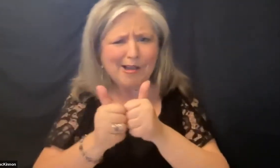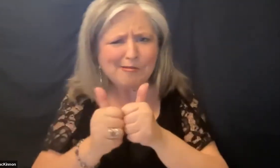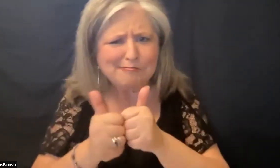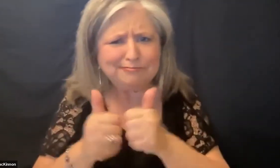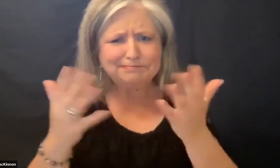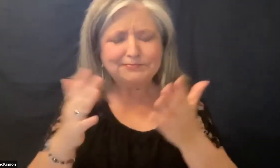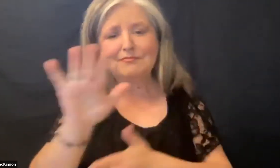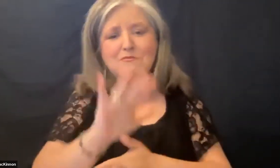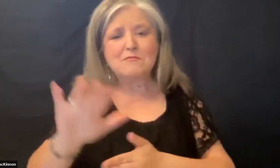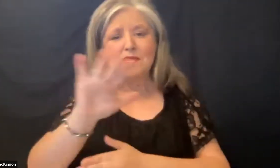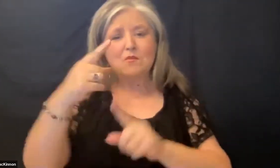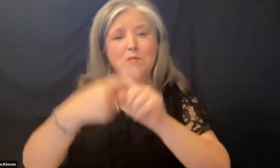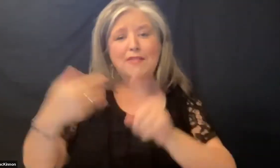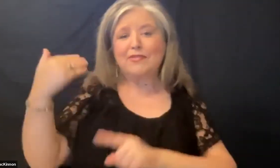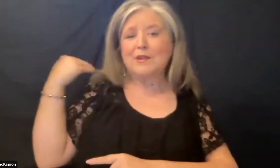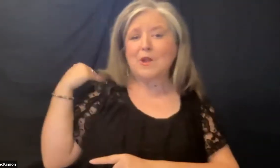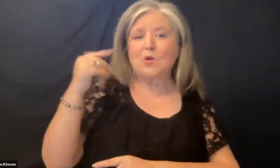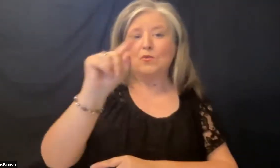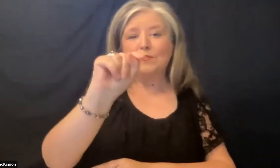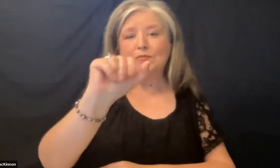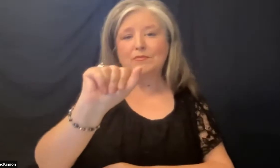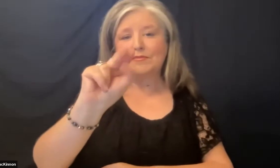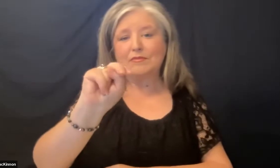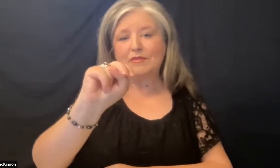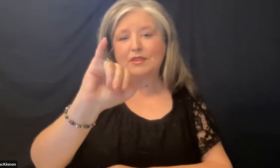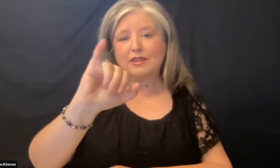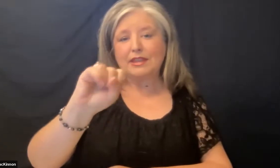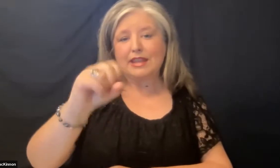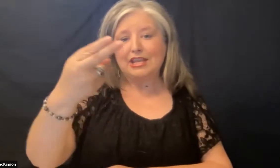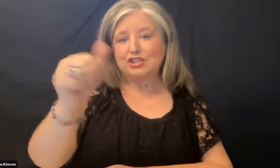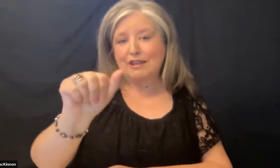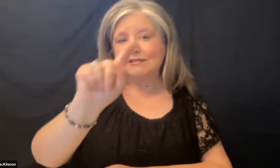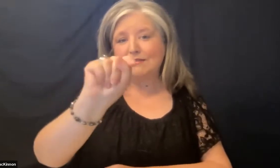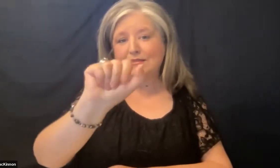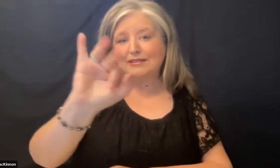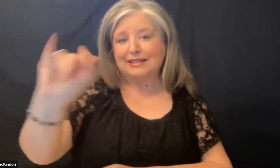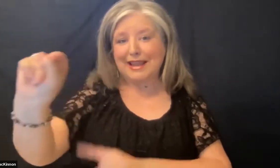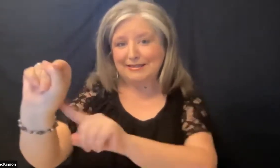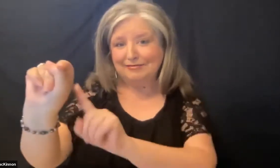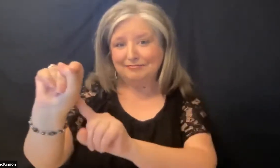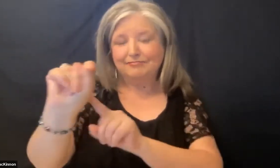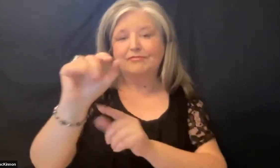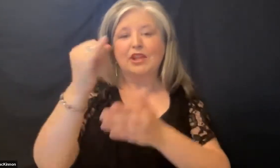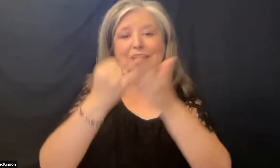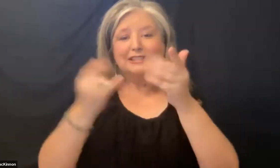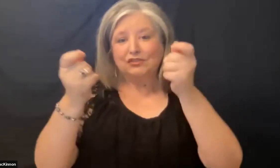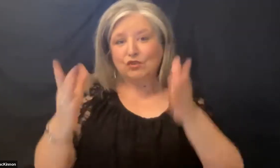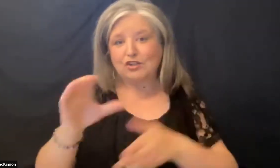I want to tell you a little bit about how Sign of the Times came to be. And going back a month ago, Tanisha